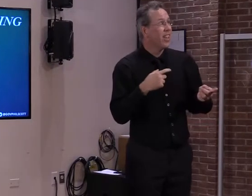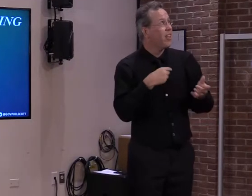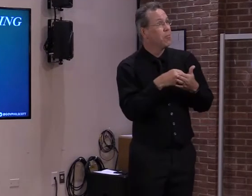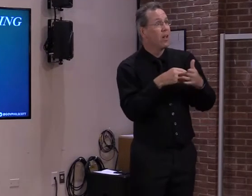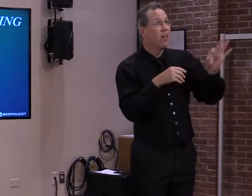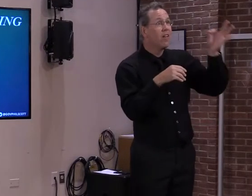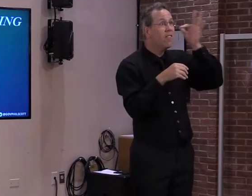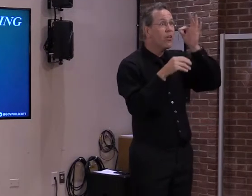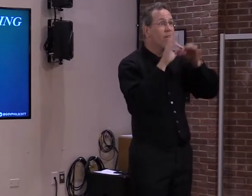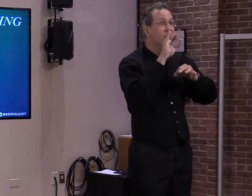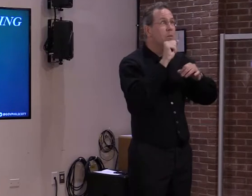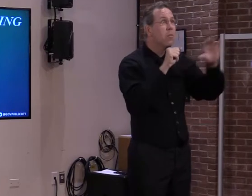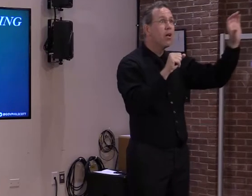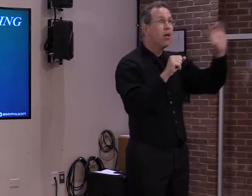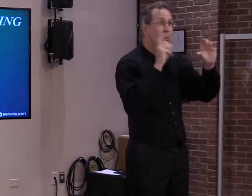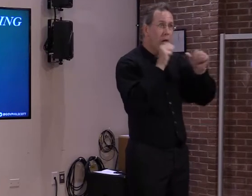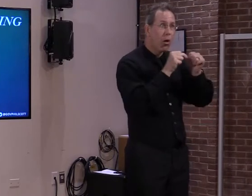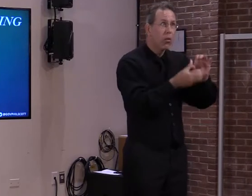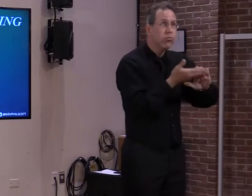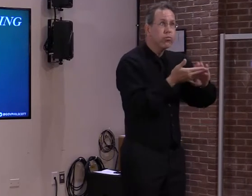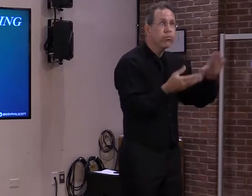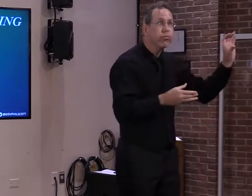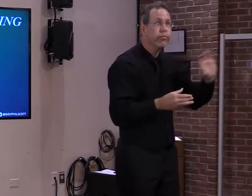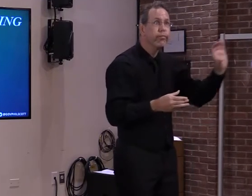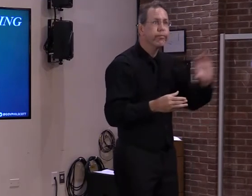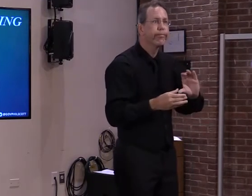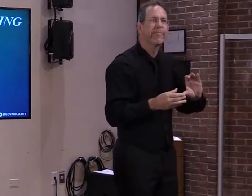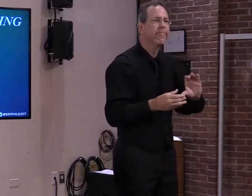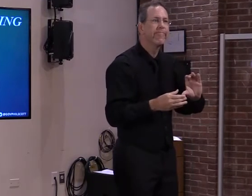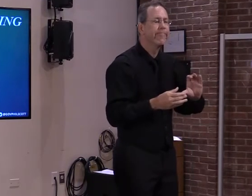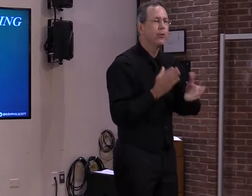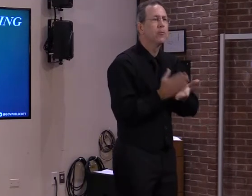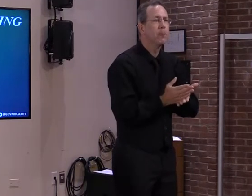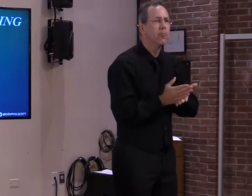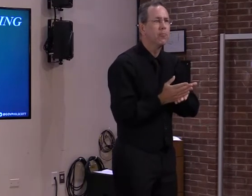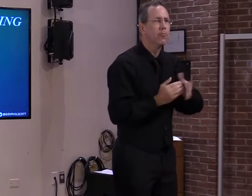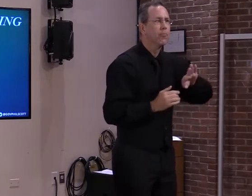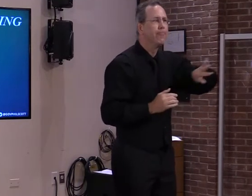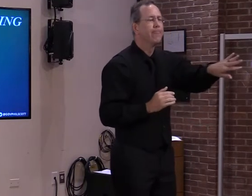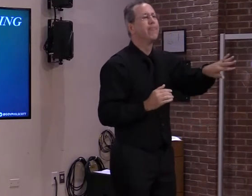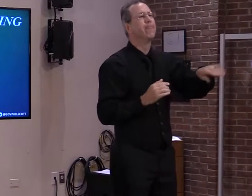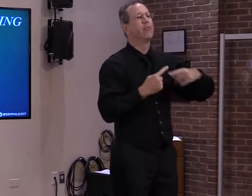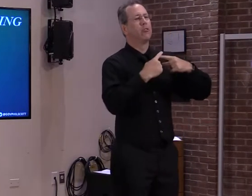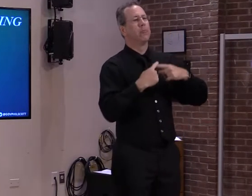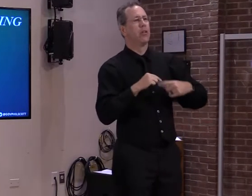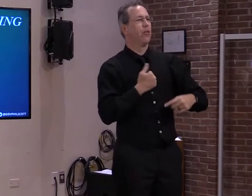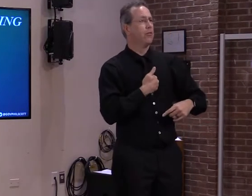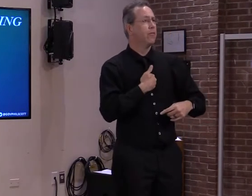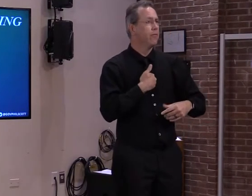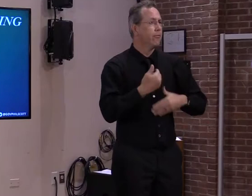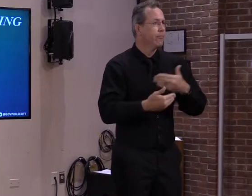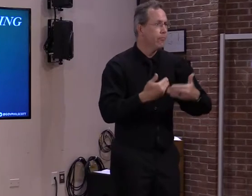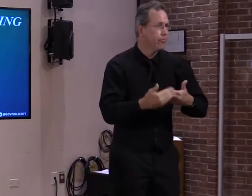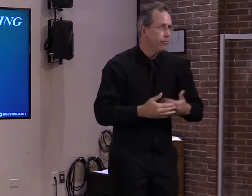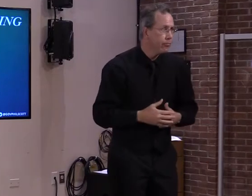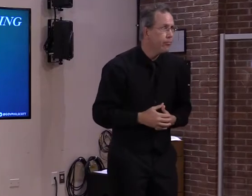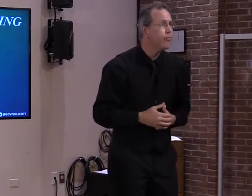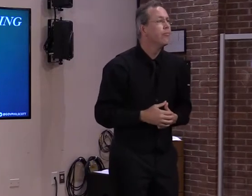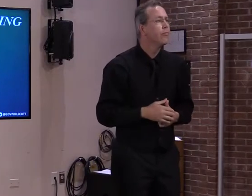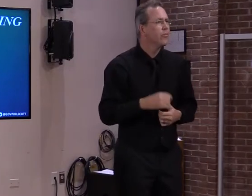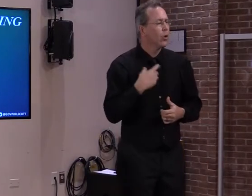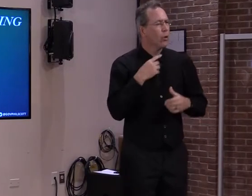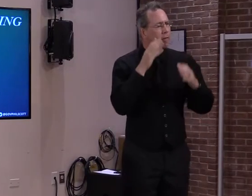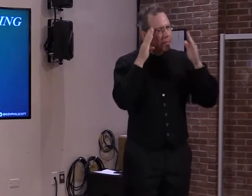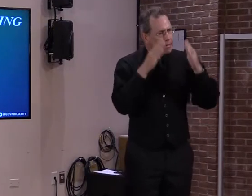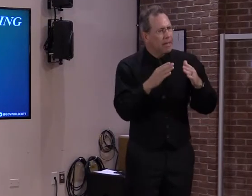resource for Vermonters experiencing homelessness, but they were never intended to be a permanent solution.